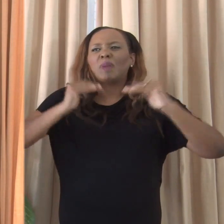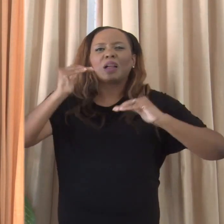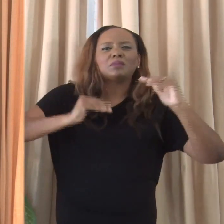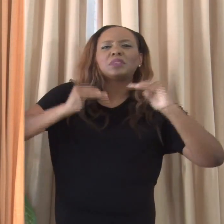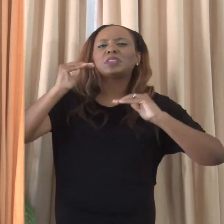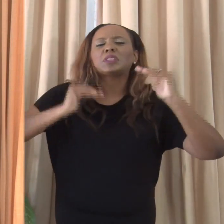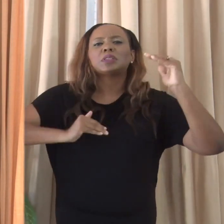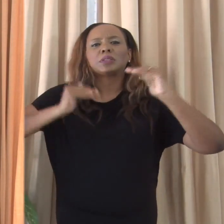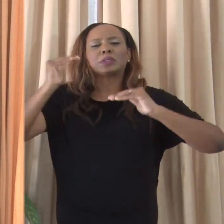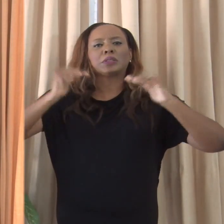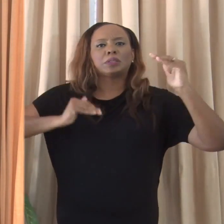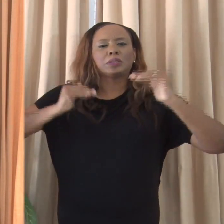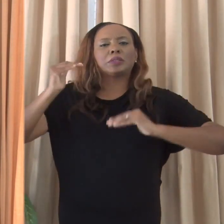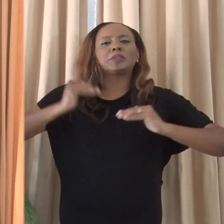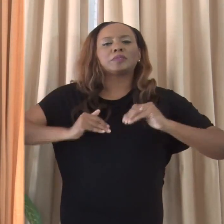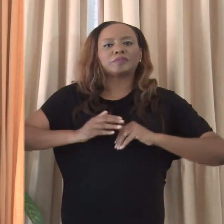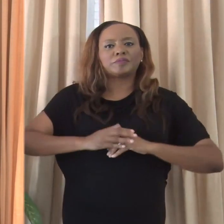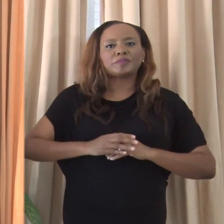been